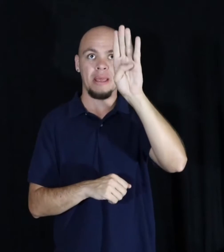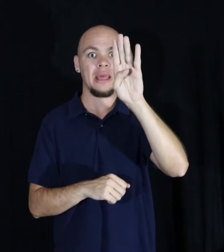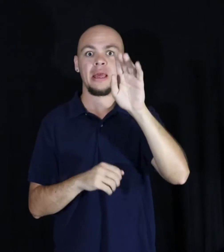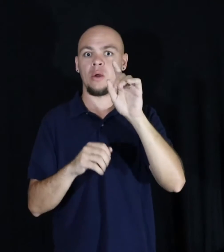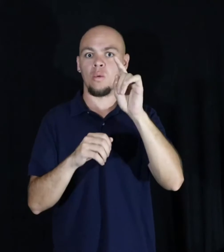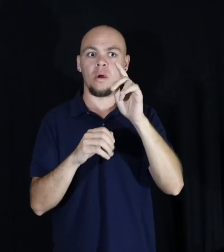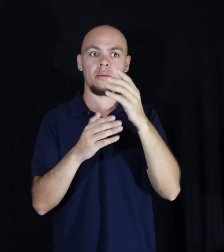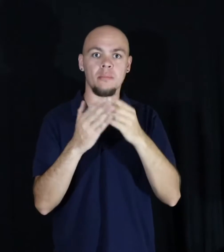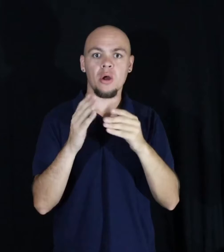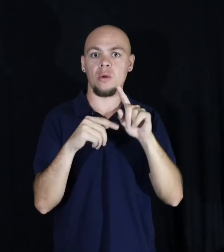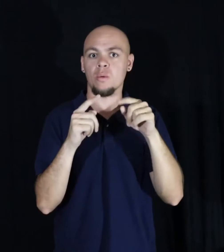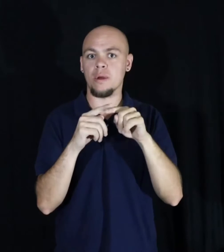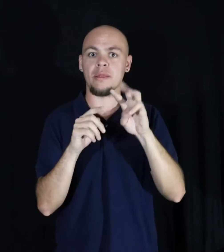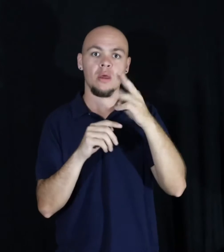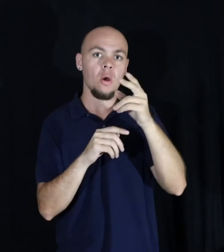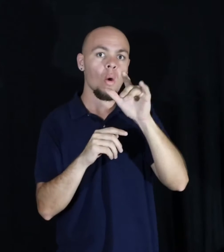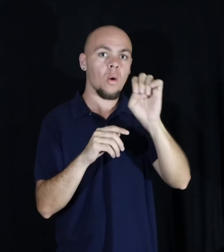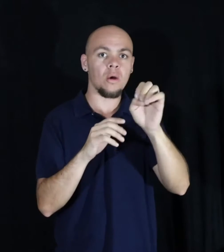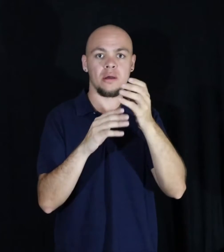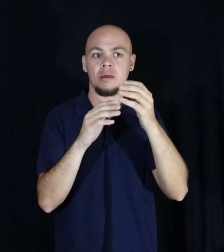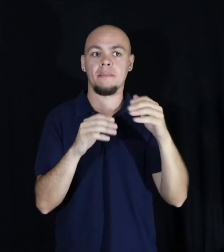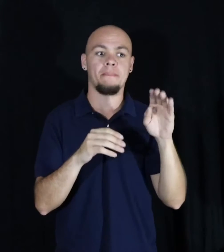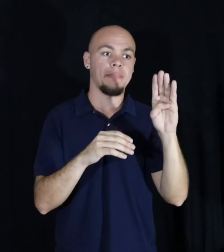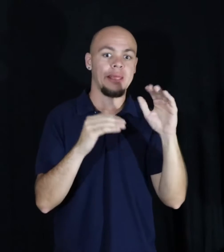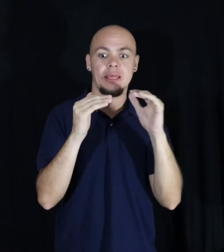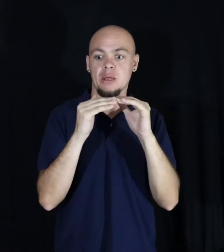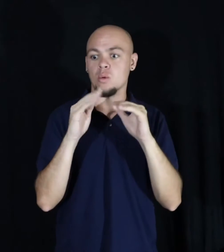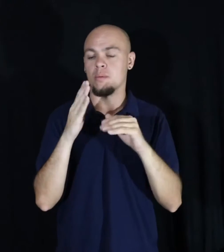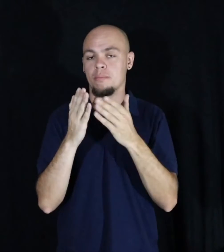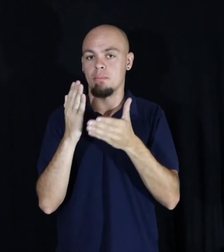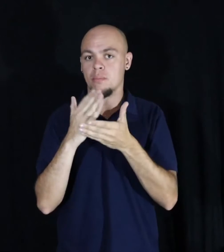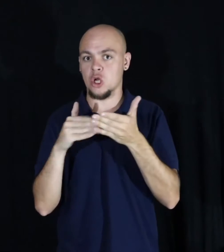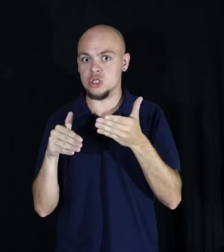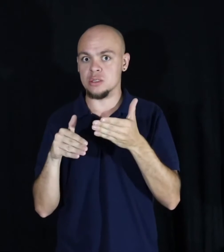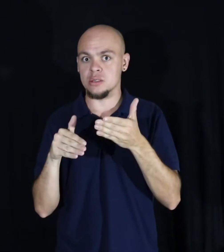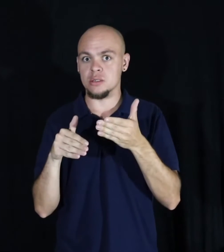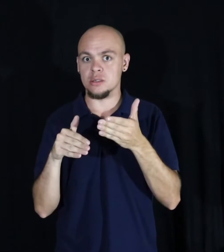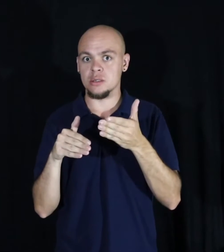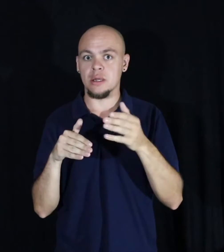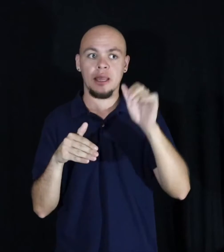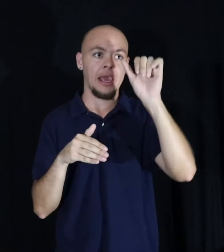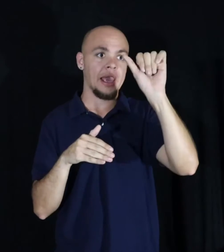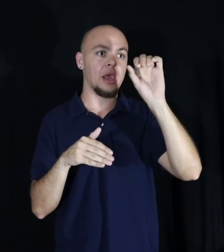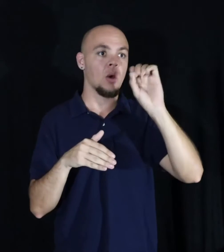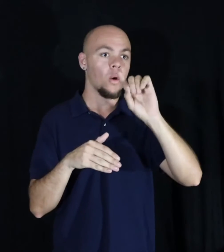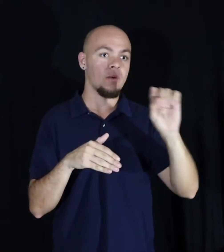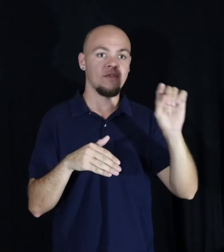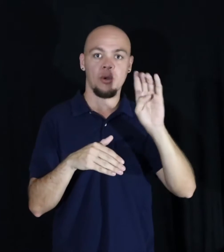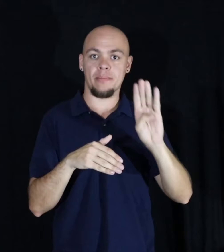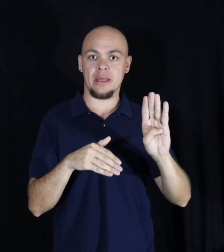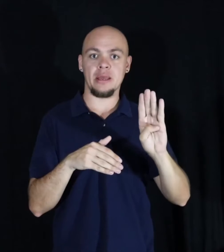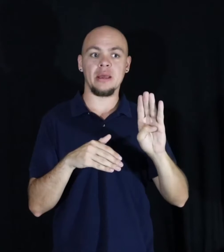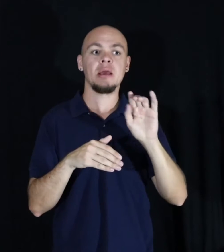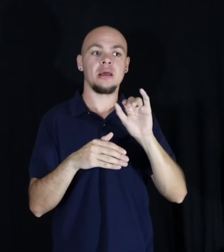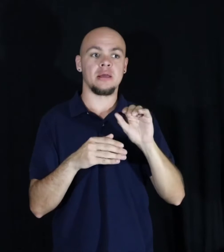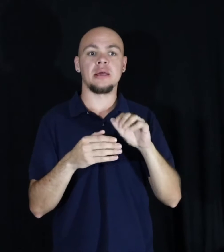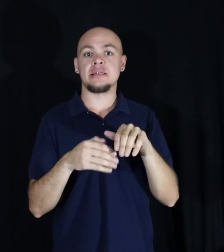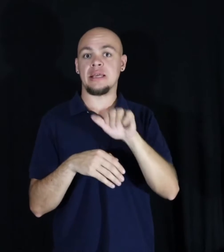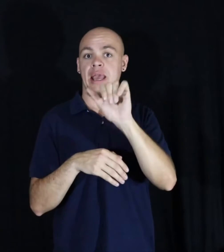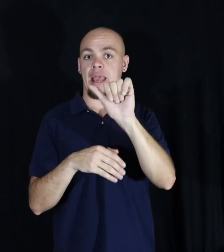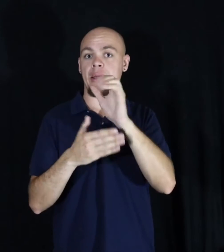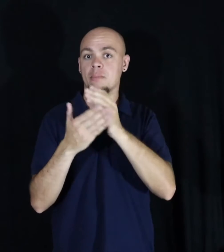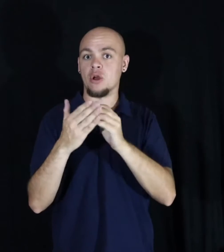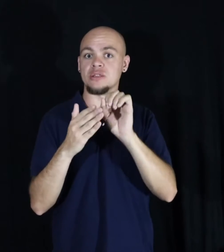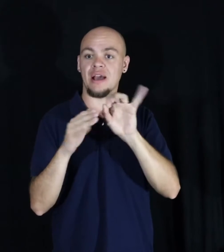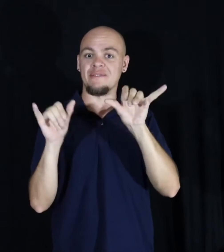part when whole is partitioned into b equal parts. Understand a fraction a over b as a quantity formed by a parts of